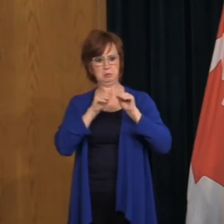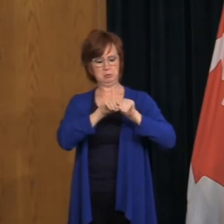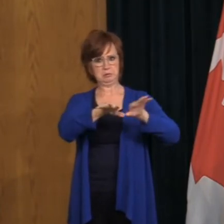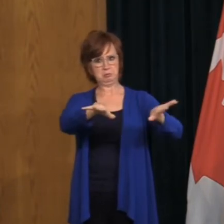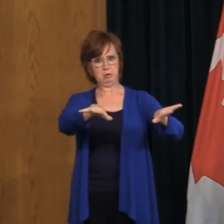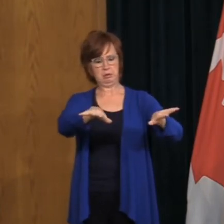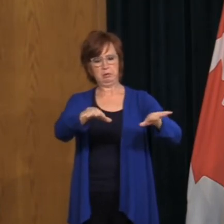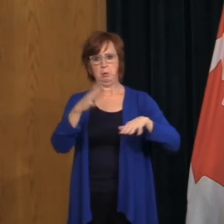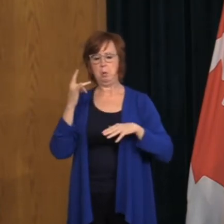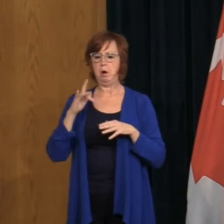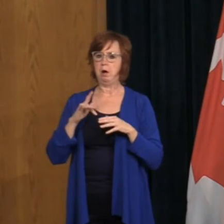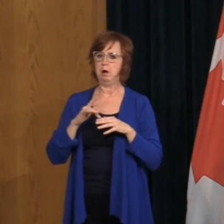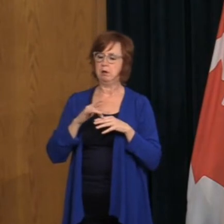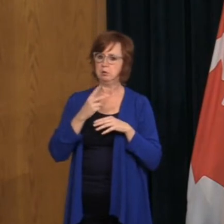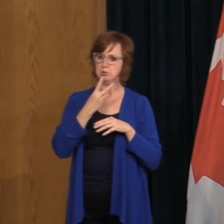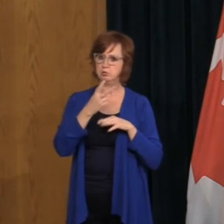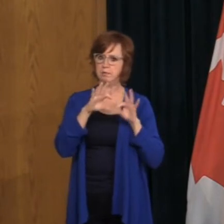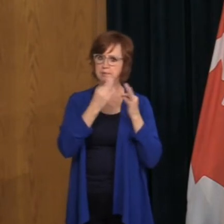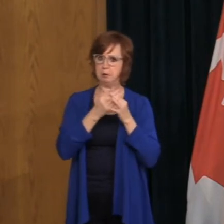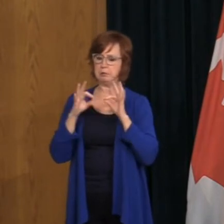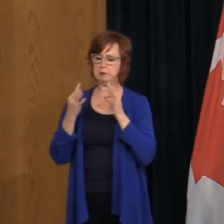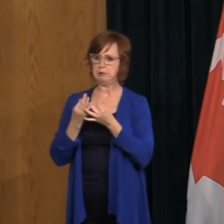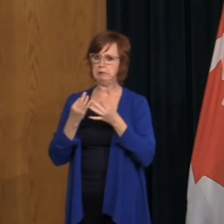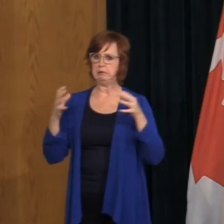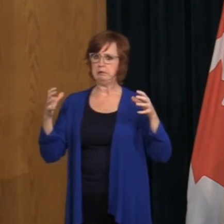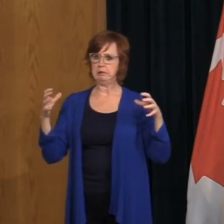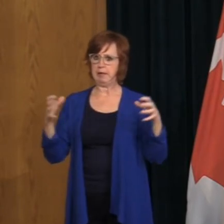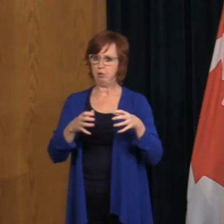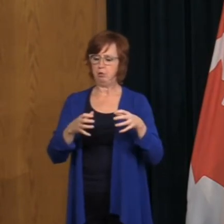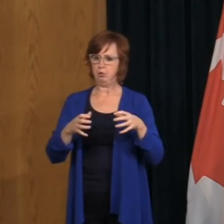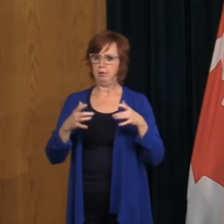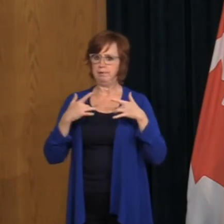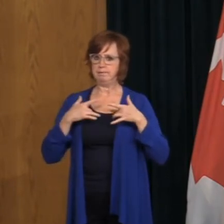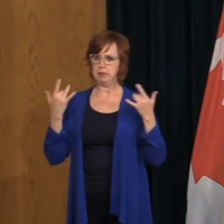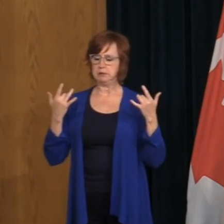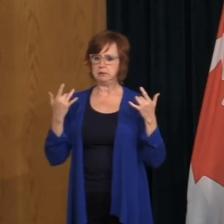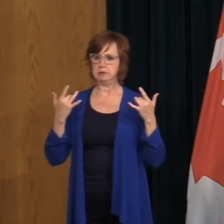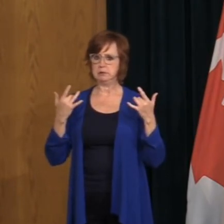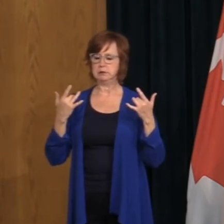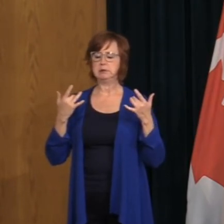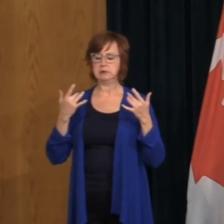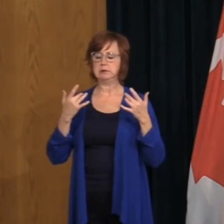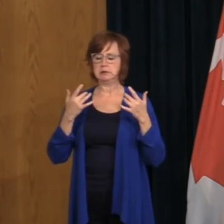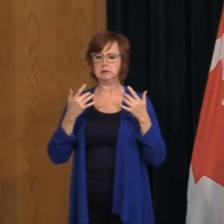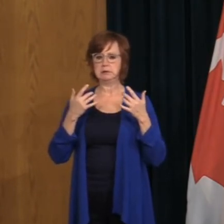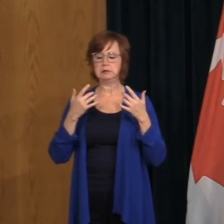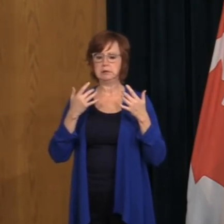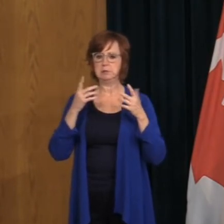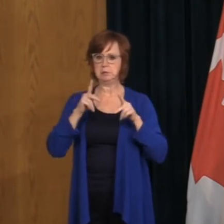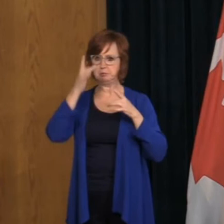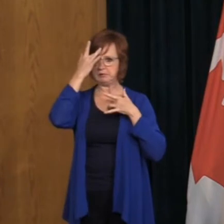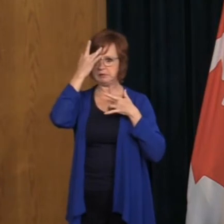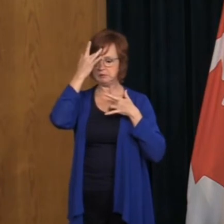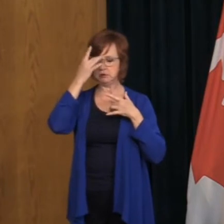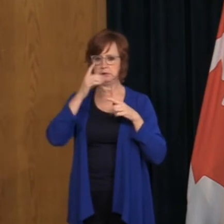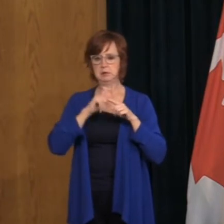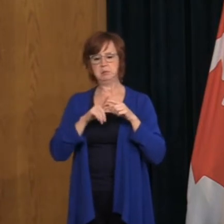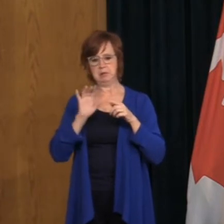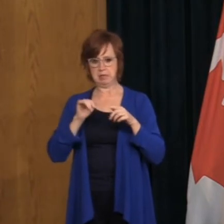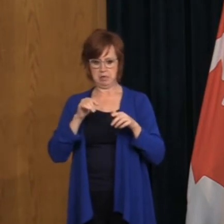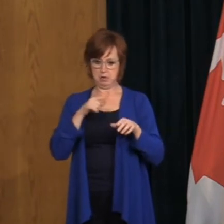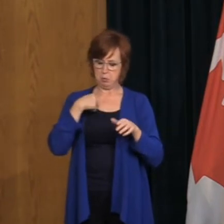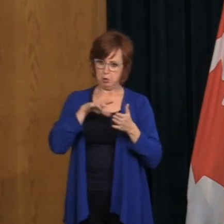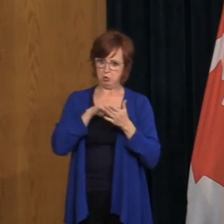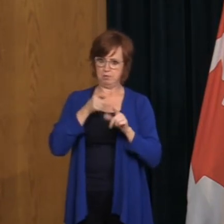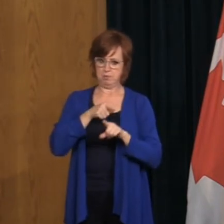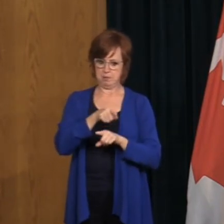gatherings. And it's a reminder for all of us that we need to remain vigilant. We all have to keep physical distancing, continue to